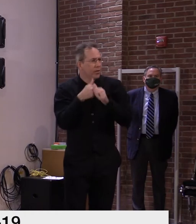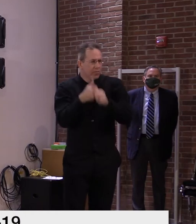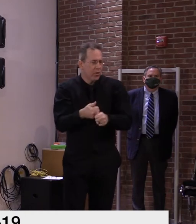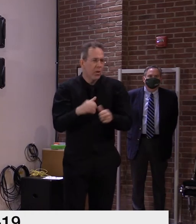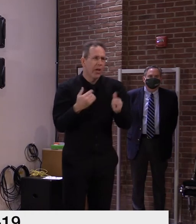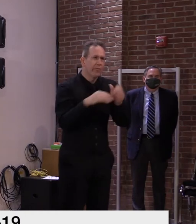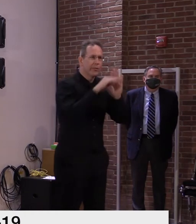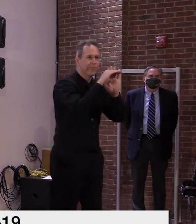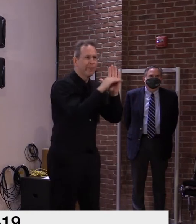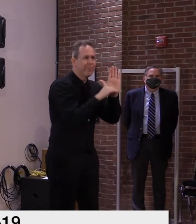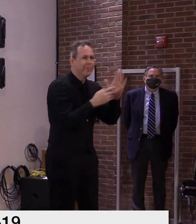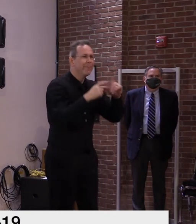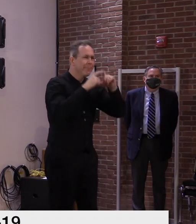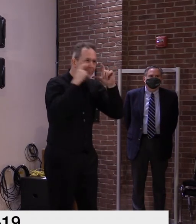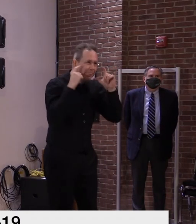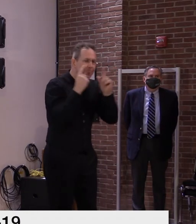passed.